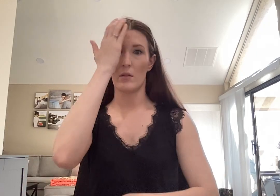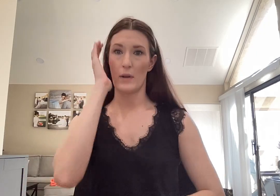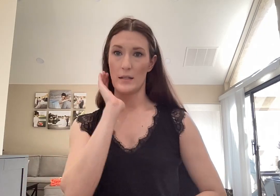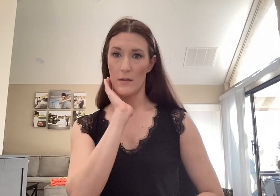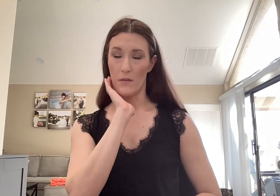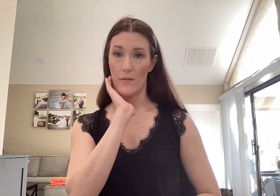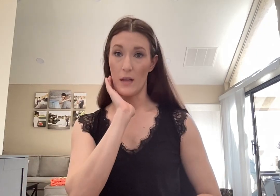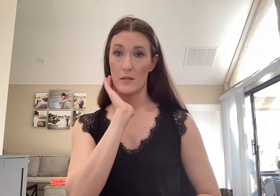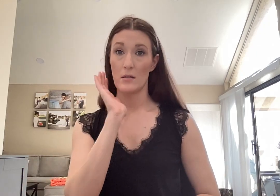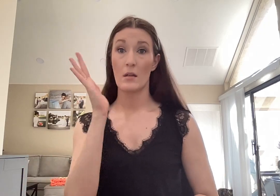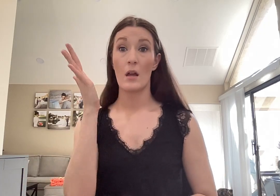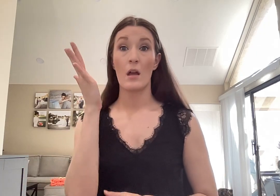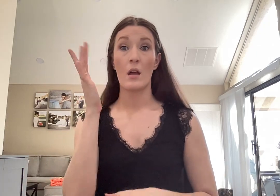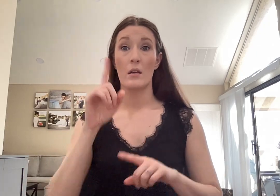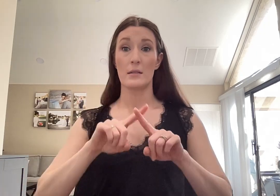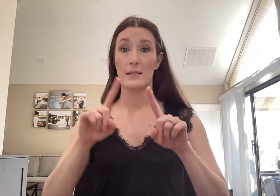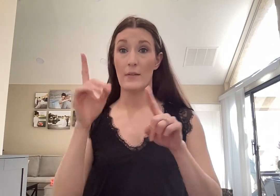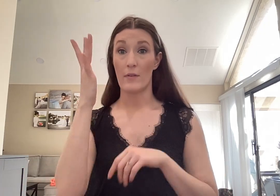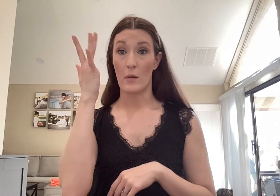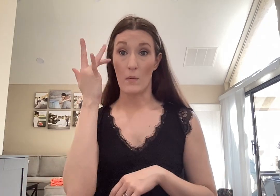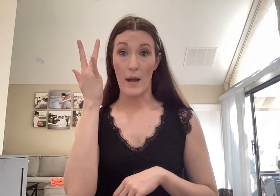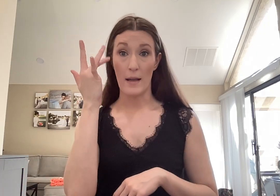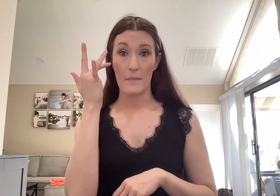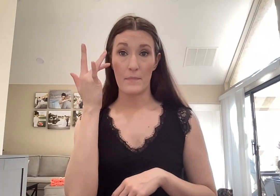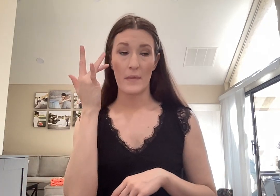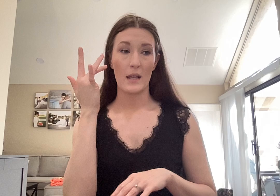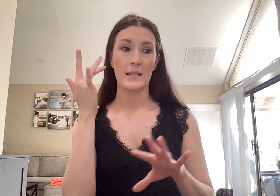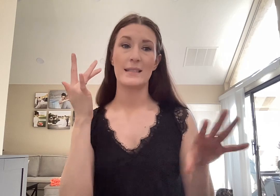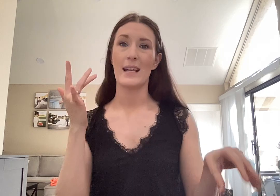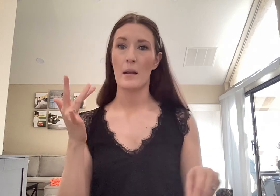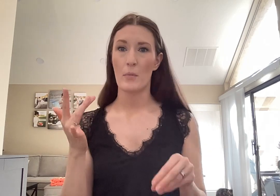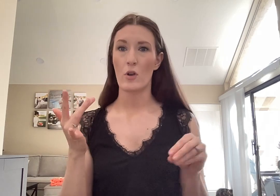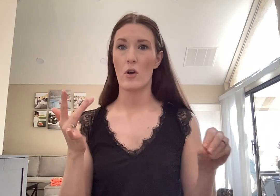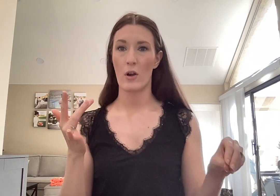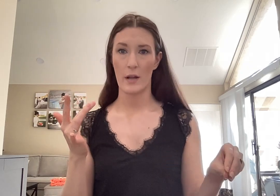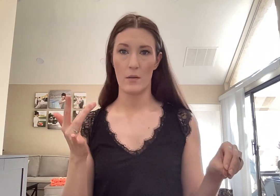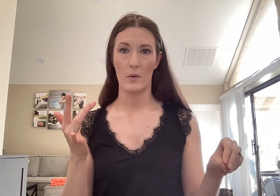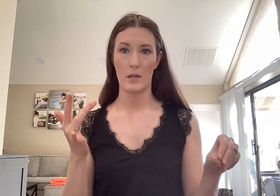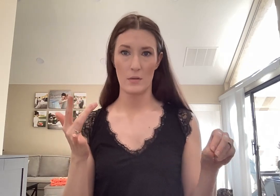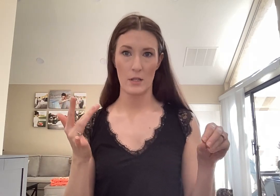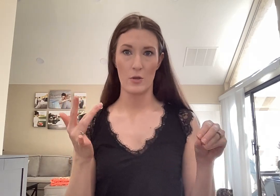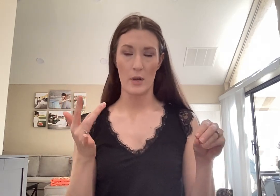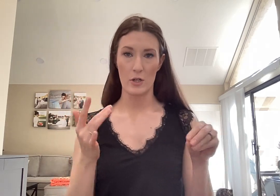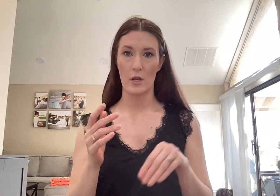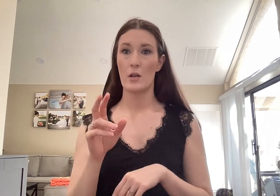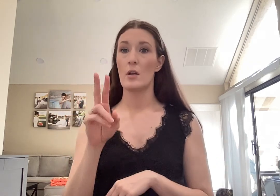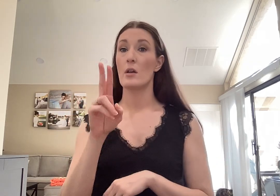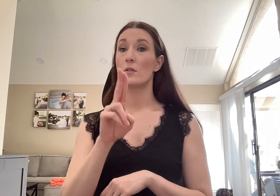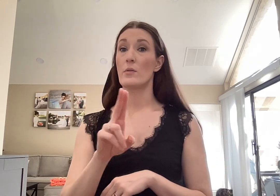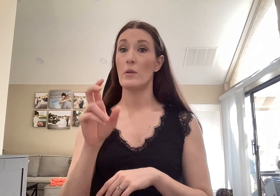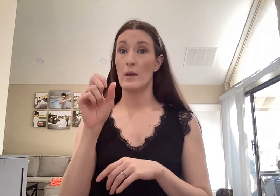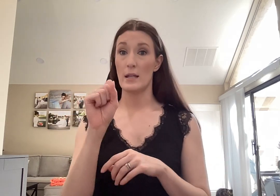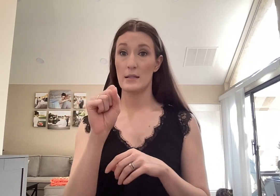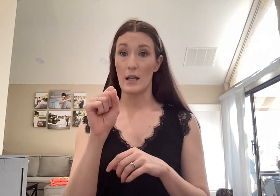right side of their face. Different. Why? Set up your car in window situation. So in the United